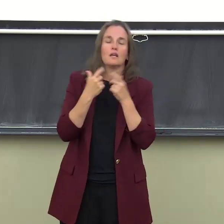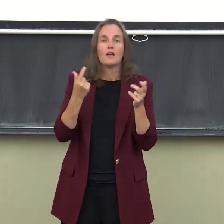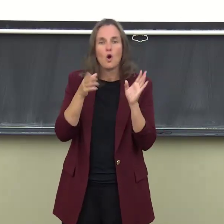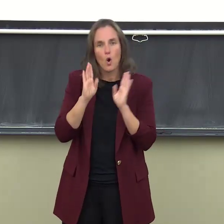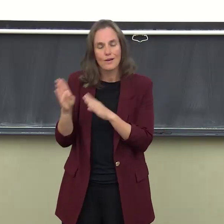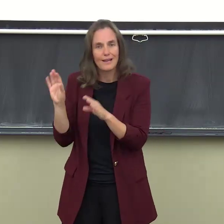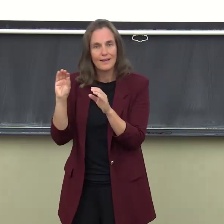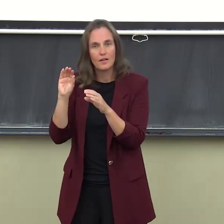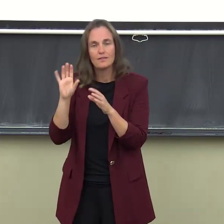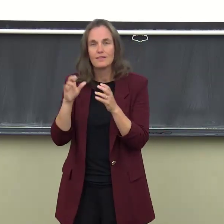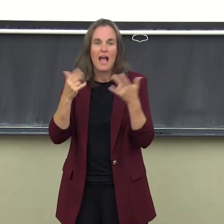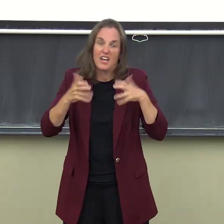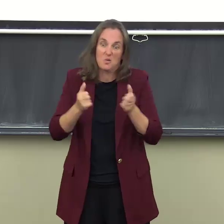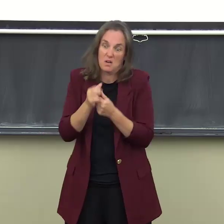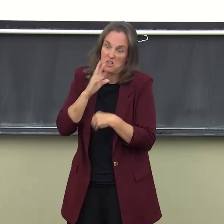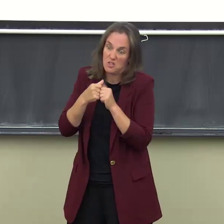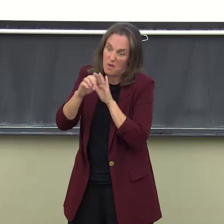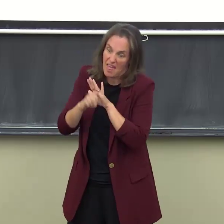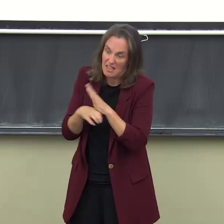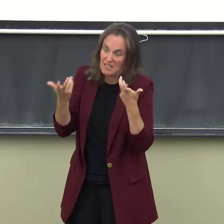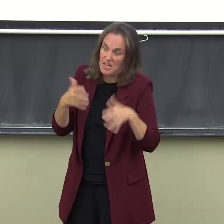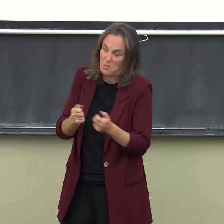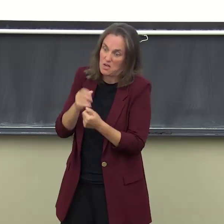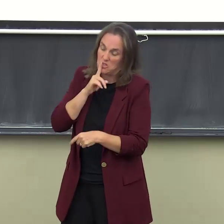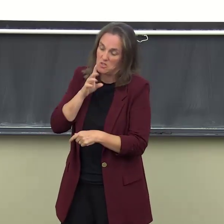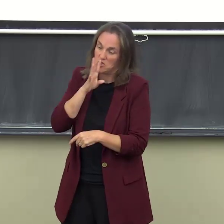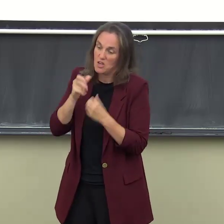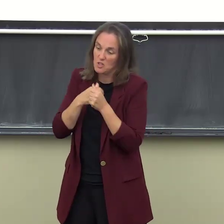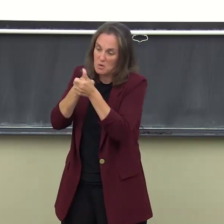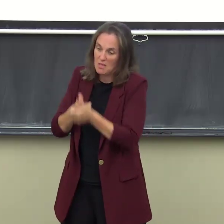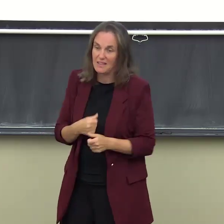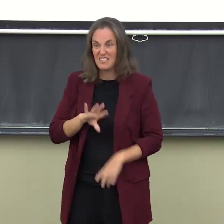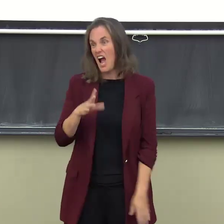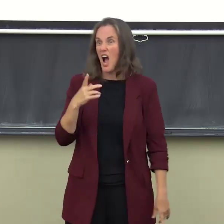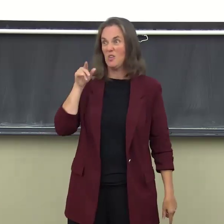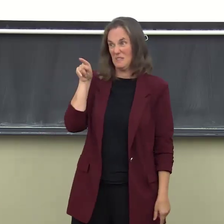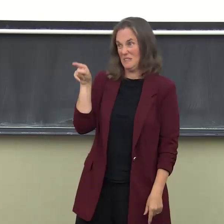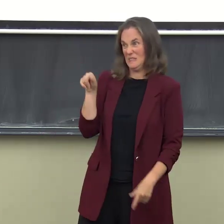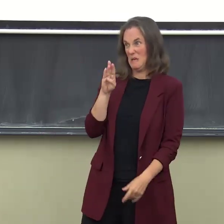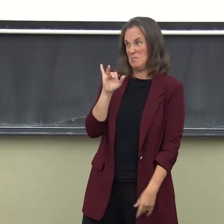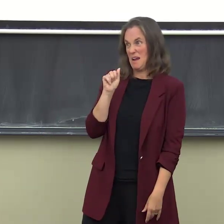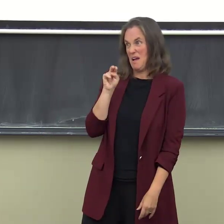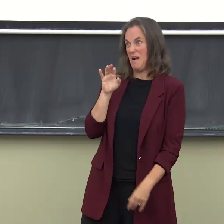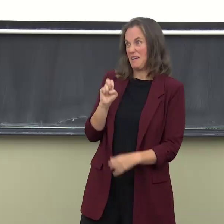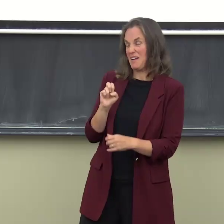like, oh God, I don't want to talk to ethics. I don't want to talk to compliance. Like, oh, here comes Bianca with her thing about accessibility. Like,